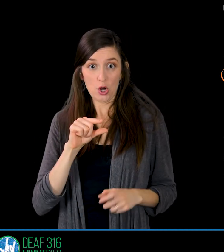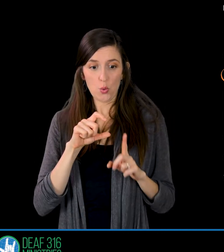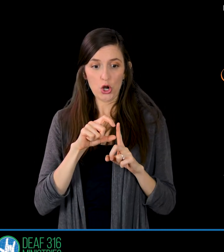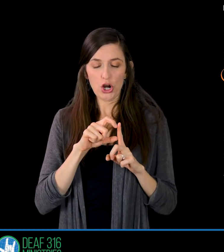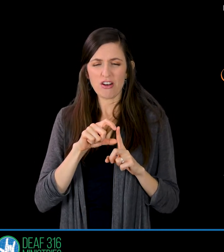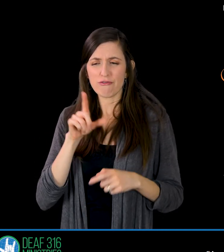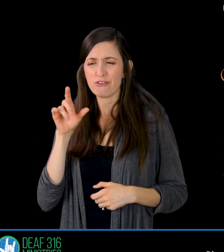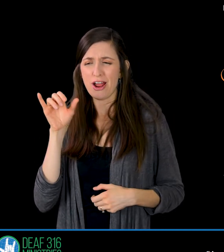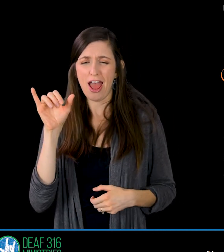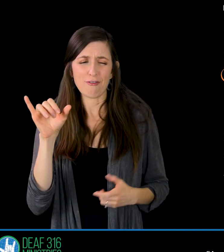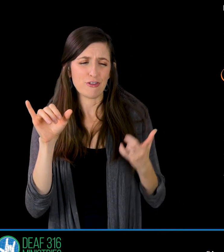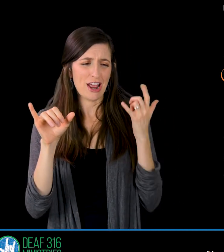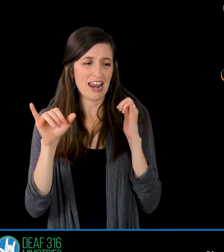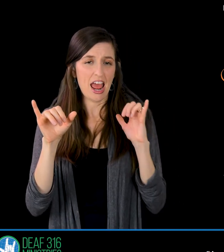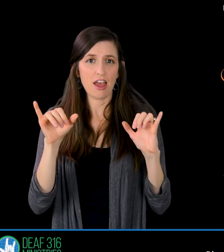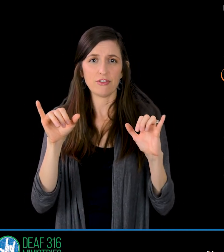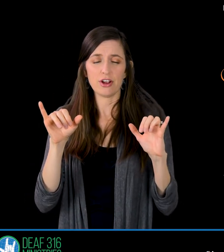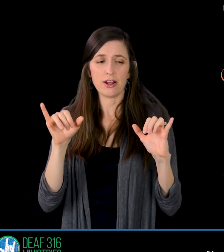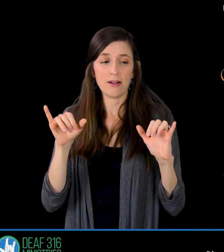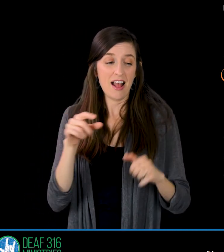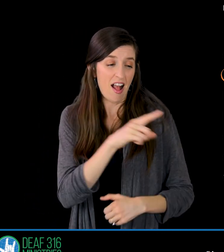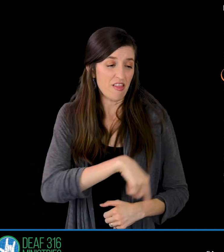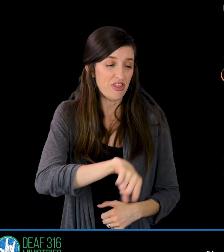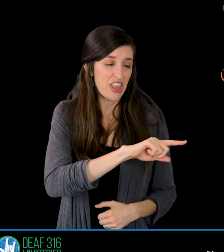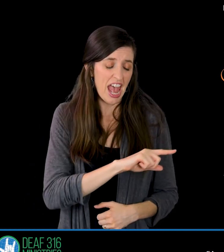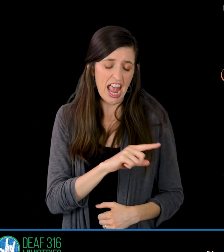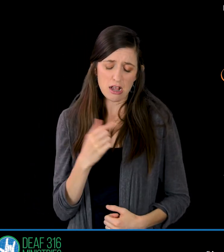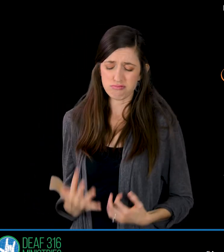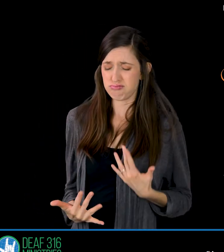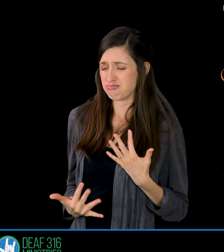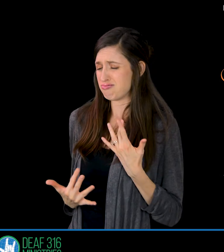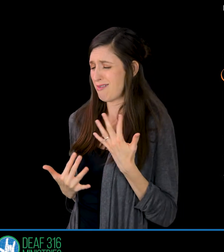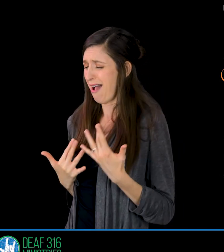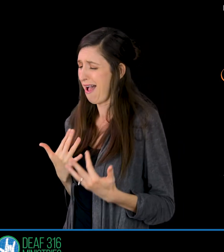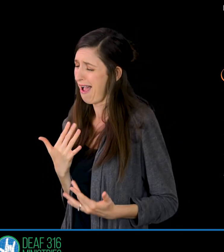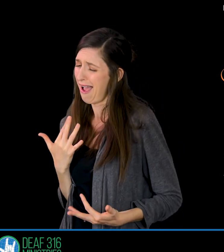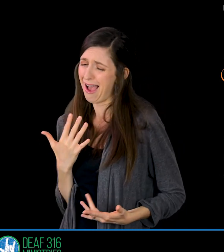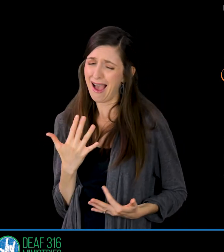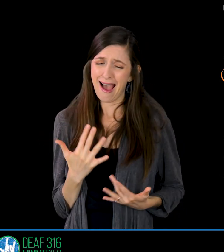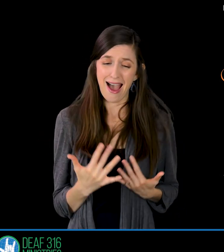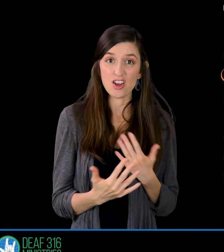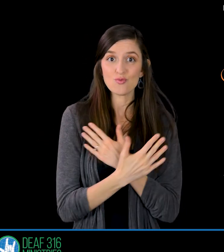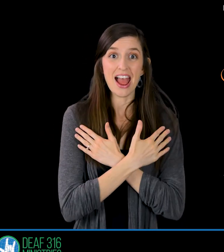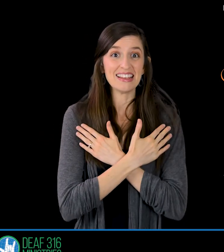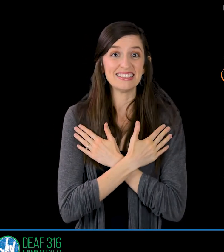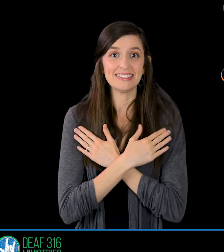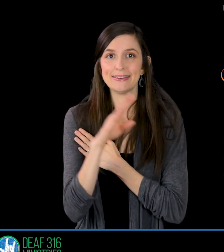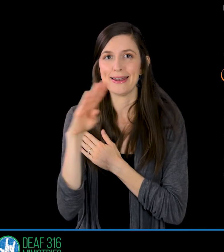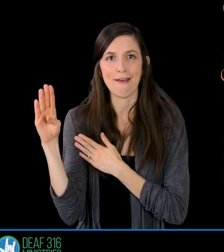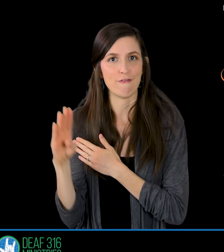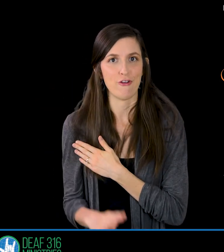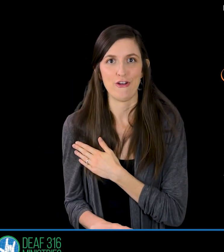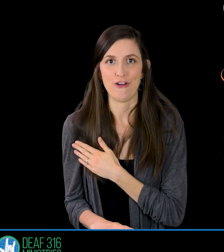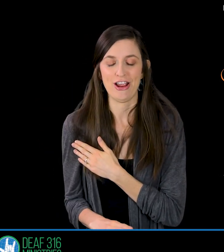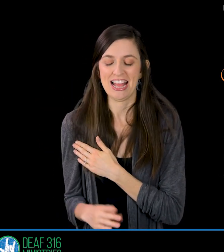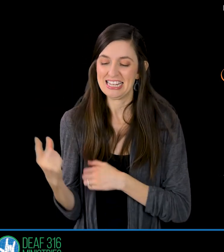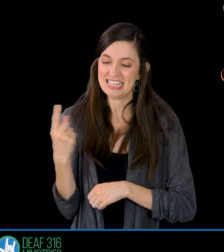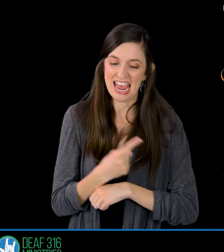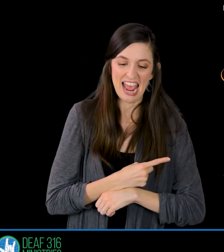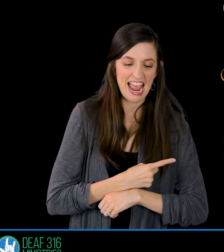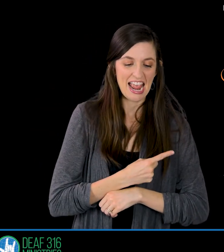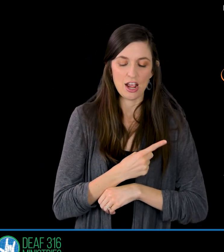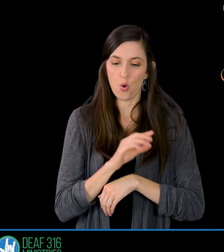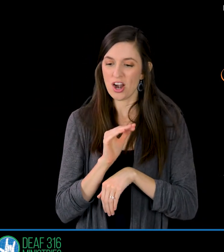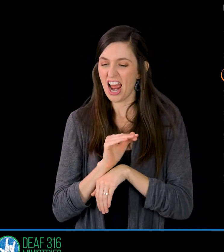forever and they have no rest day or night these worshippers of the beast and its